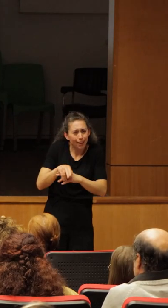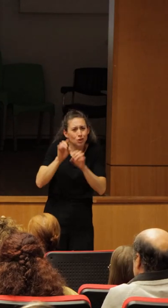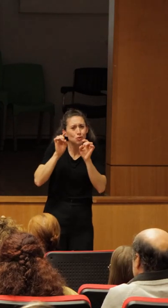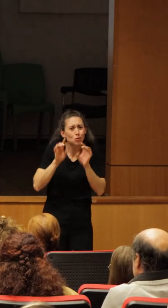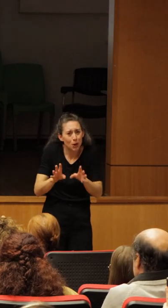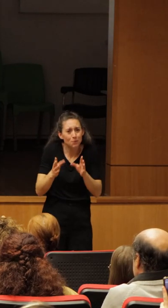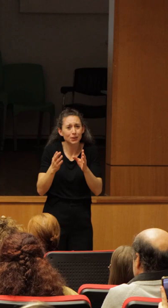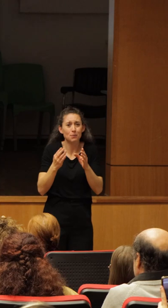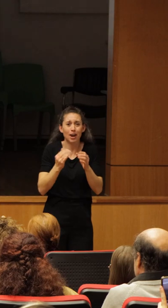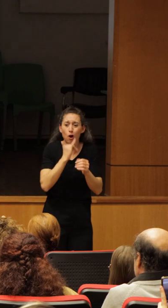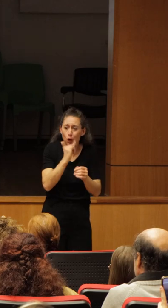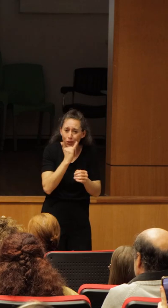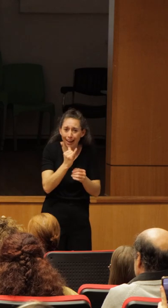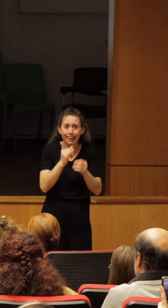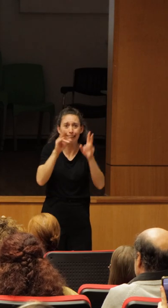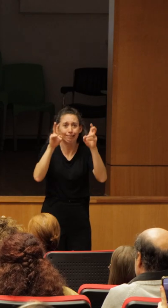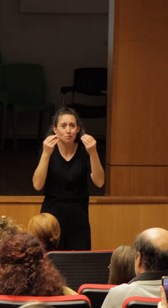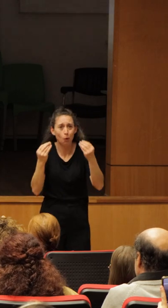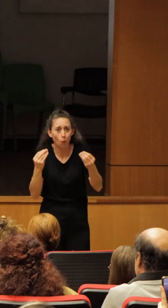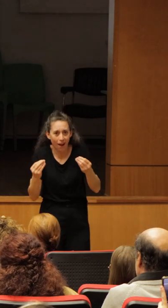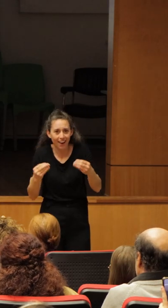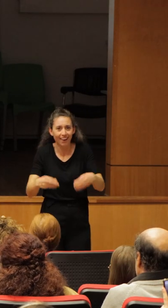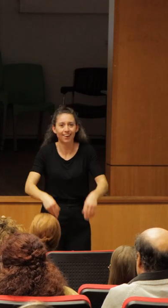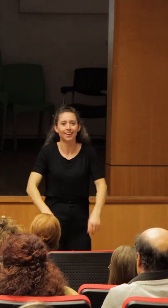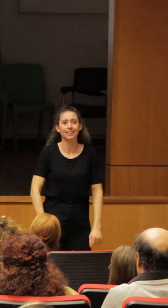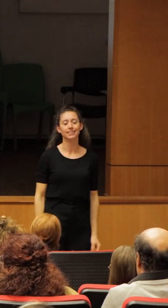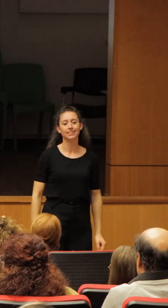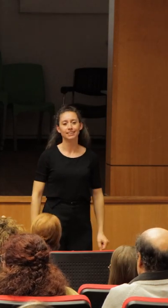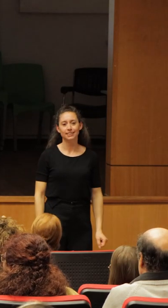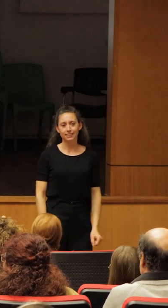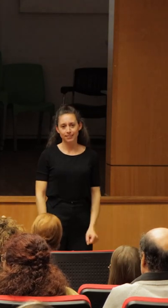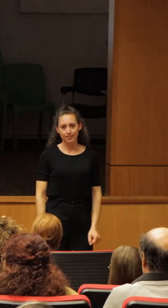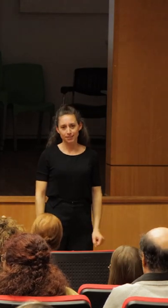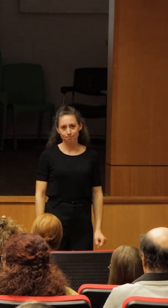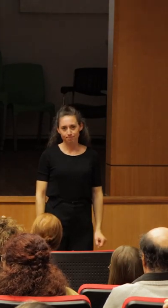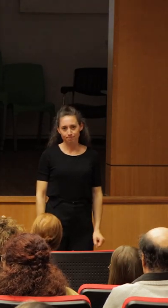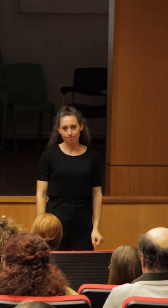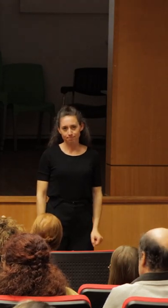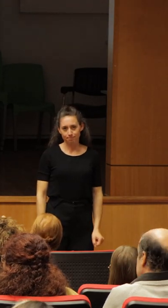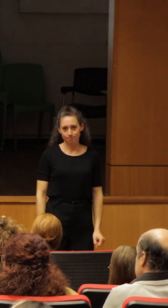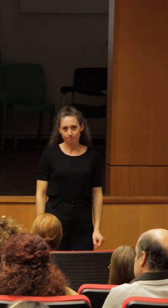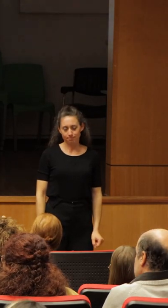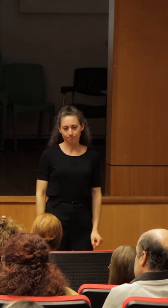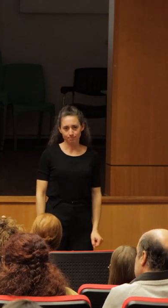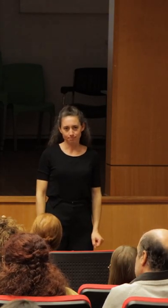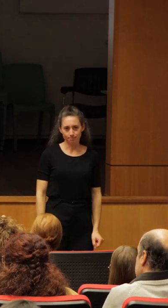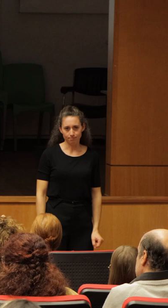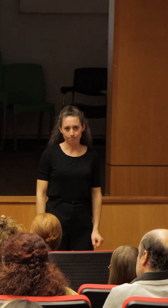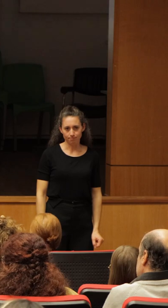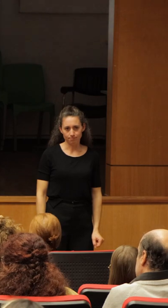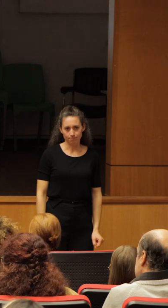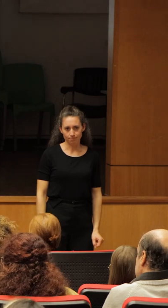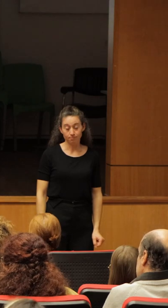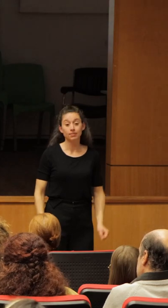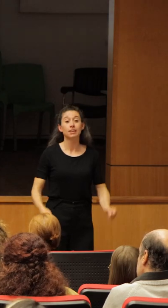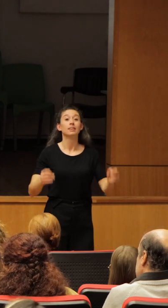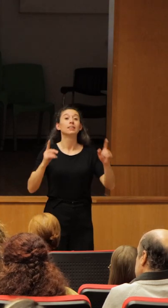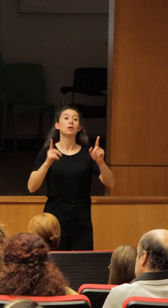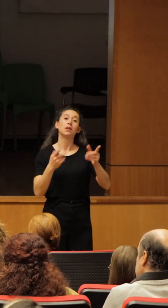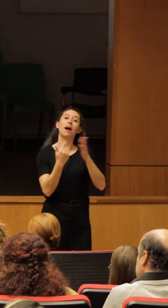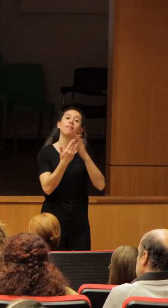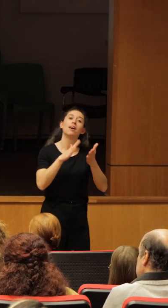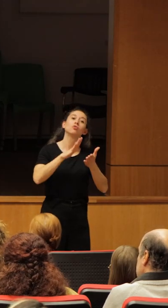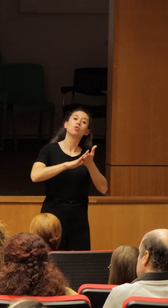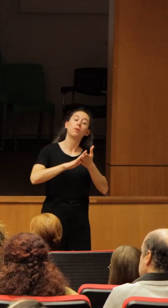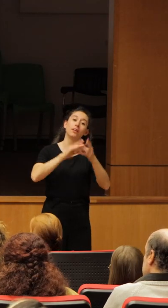decir de lo que voy a estar hablando. So we'll talk about how metaphors are a perfect match to Adlerian psychology. Vamos a hablar de cómo